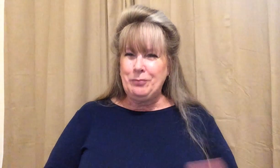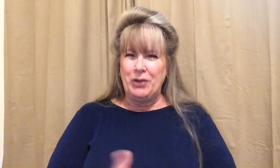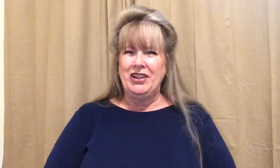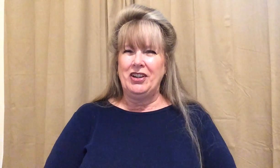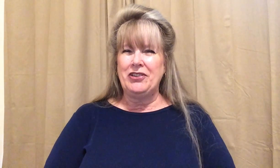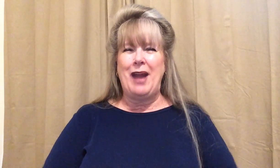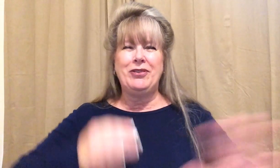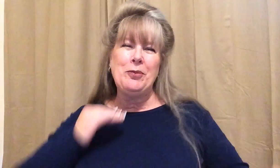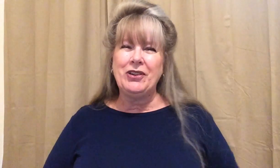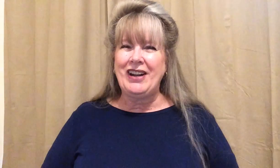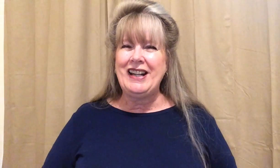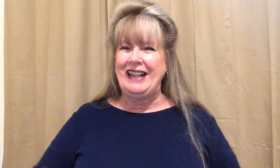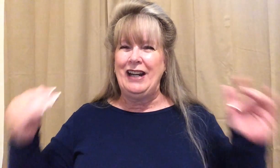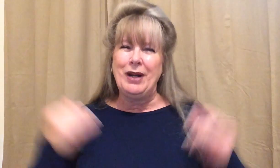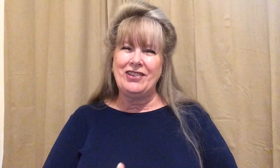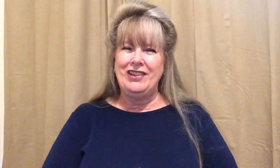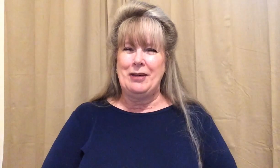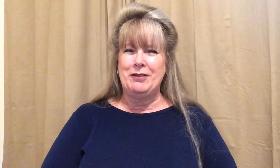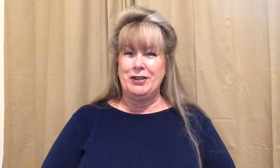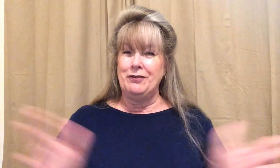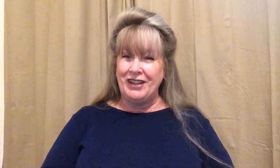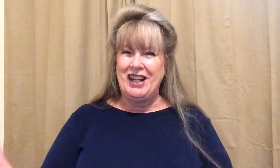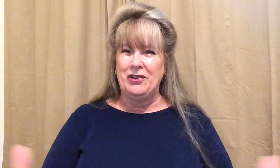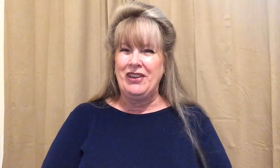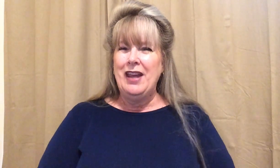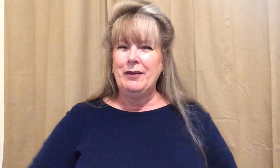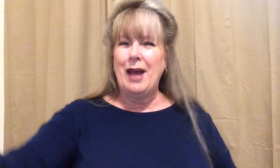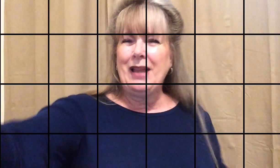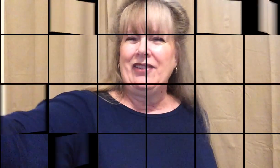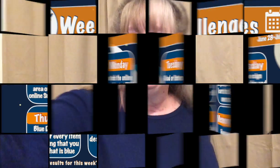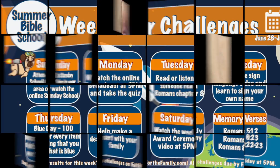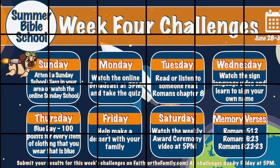boys and girls. I'm super excited. I can't wait to see some of your videos. God bless.